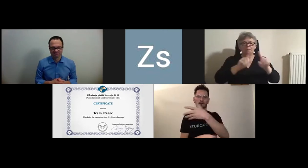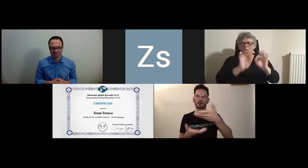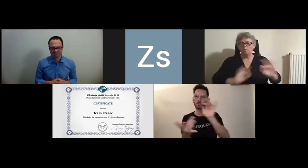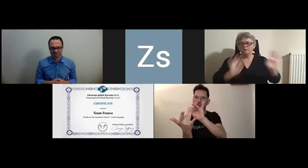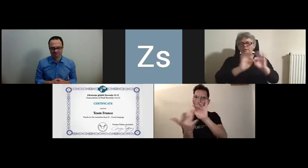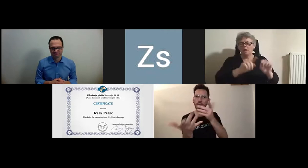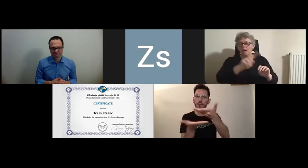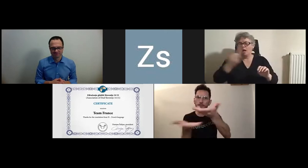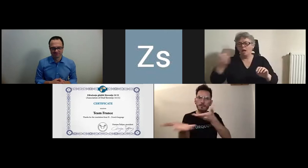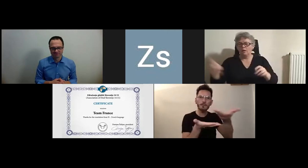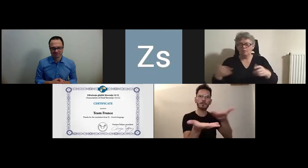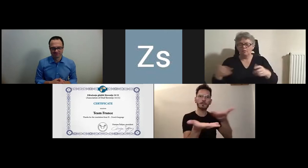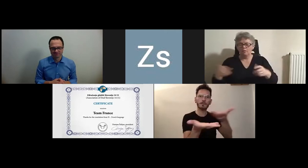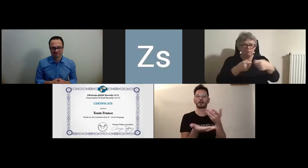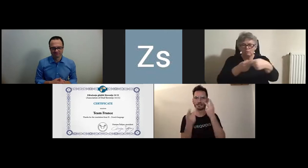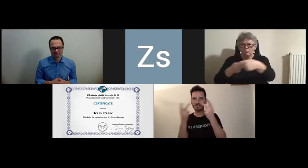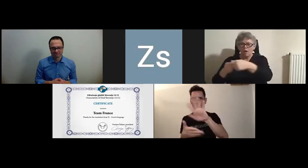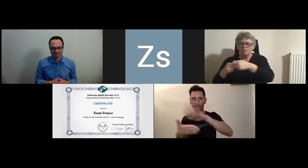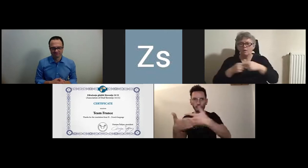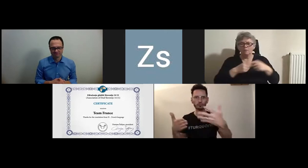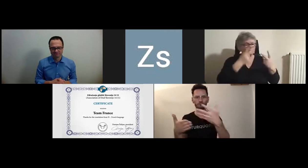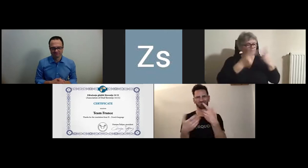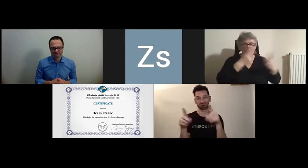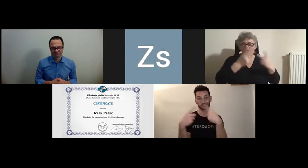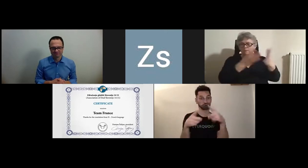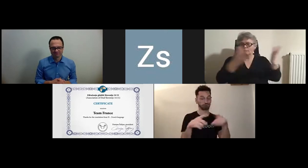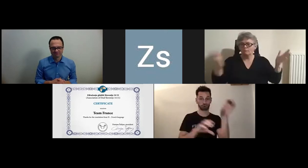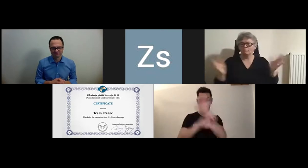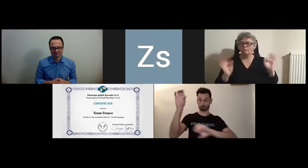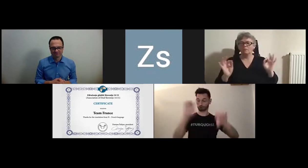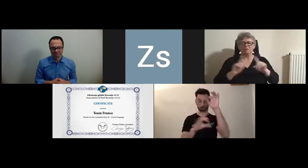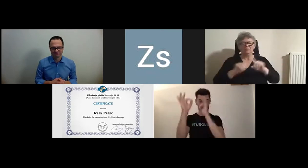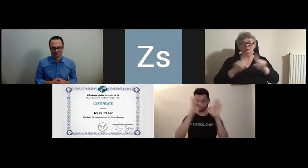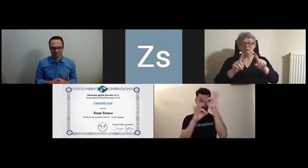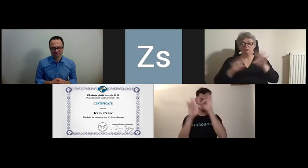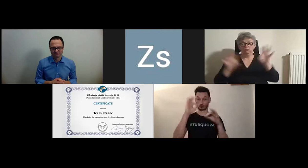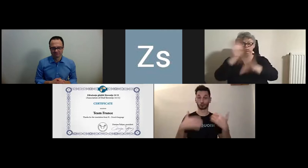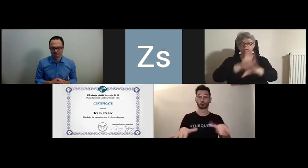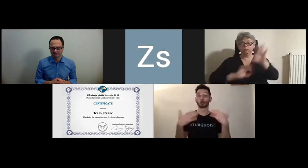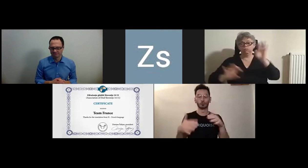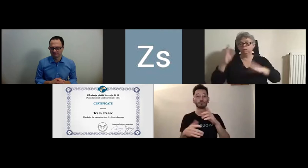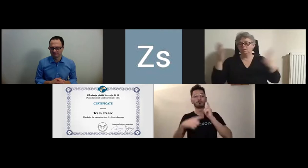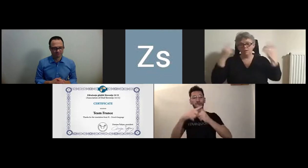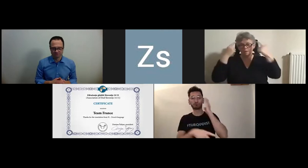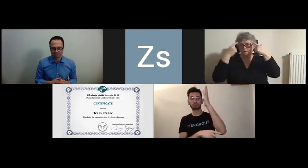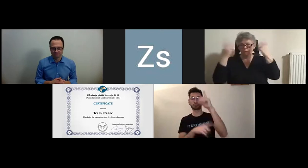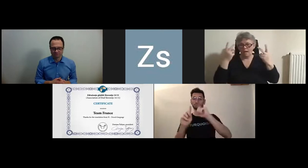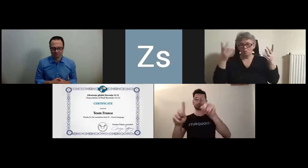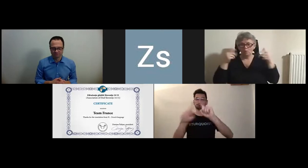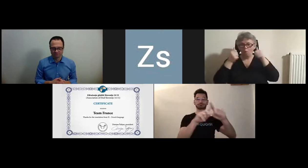opportunity to work through Zoom with so many different interpreters from so many different countries, to see all your different sign languages,